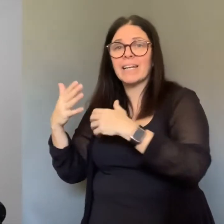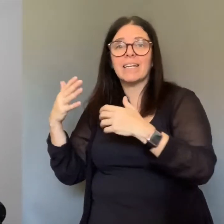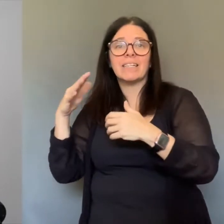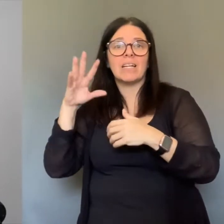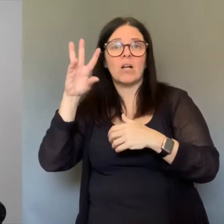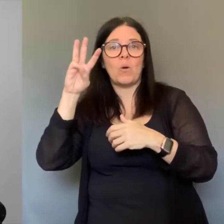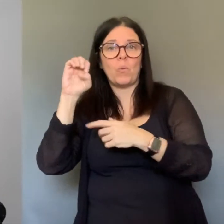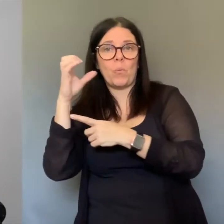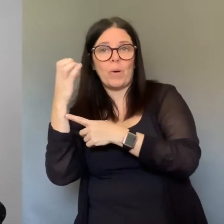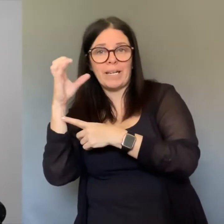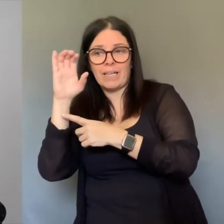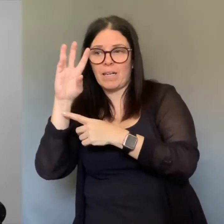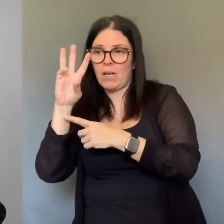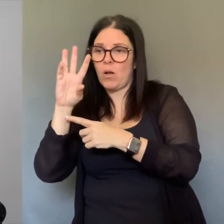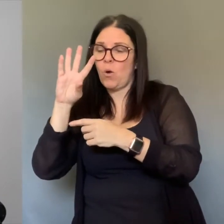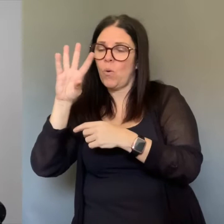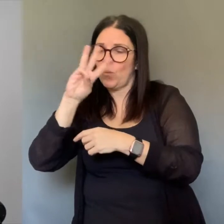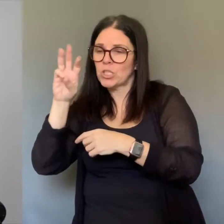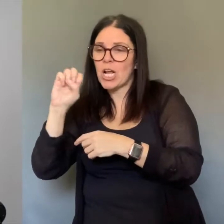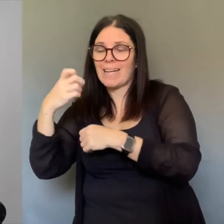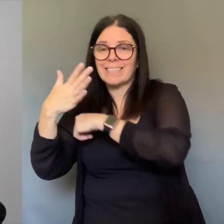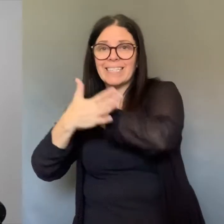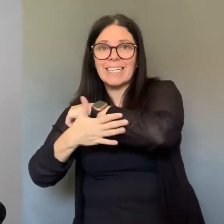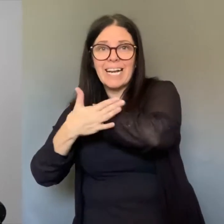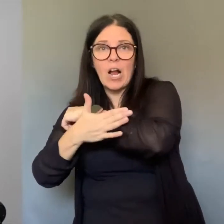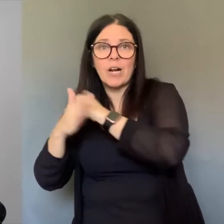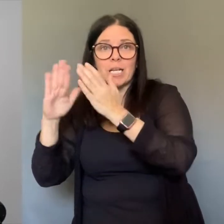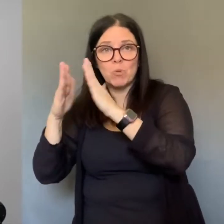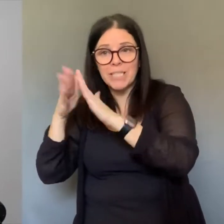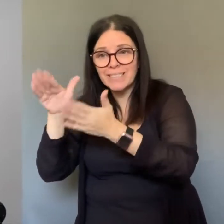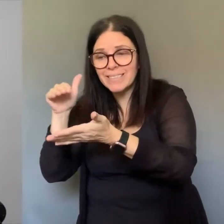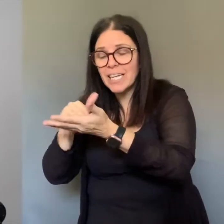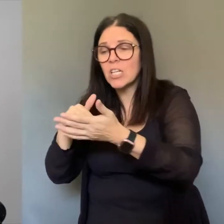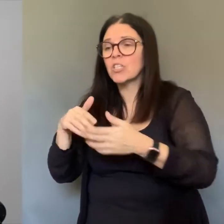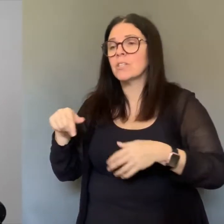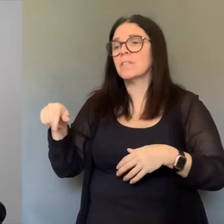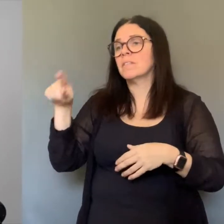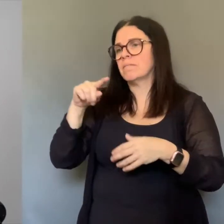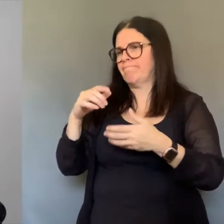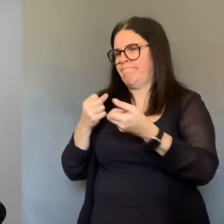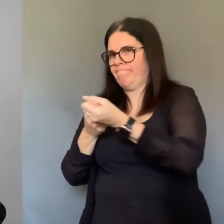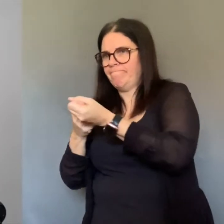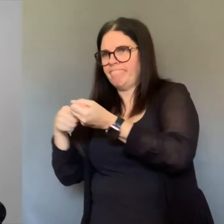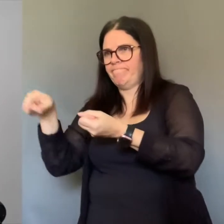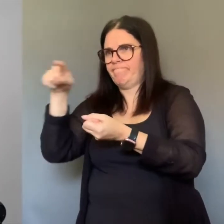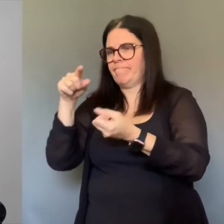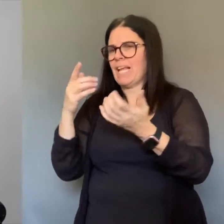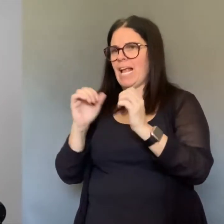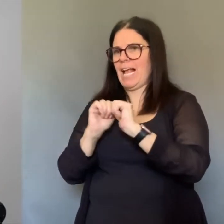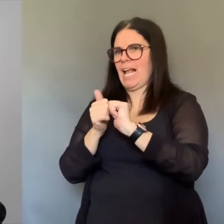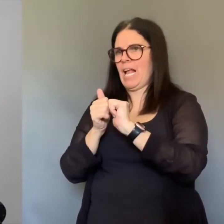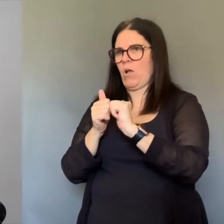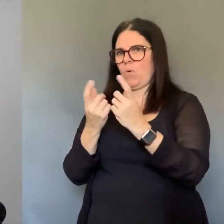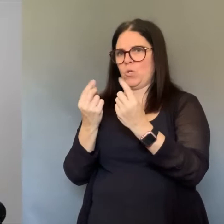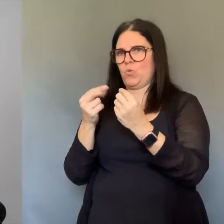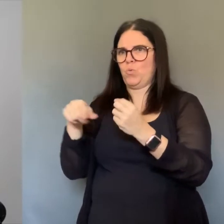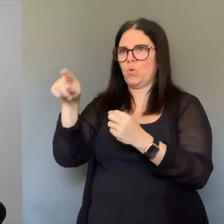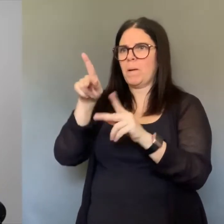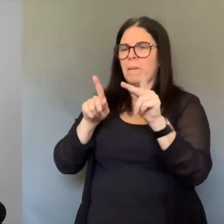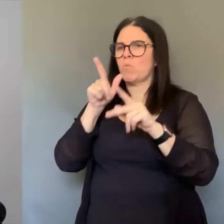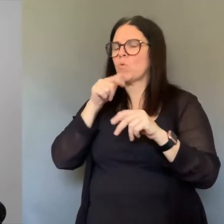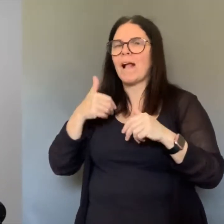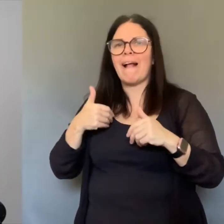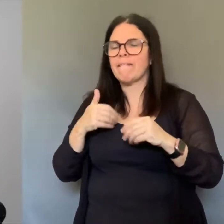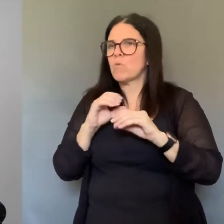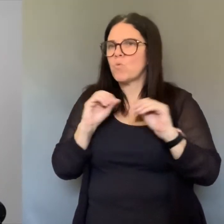the Windsor-Essex Community Health Center, and the leaders of local emergency shelters to provide screening, medical assessment, and testing of individuals